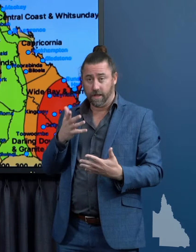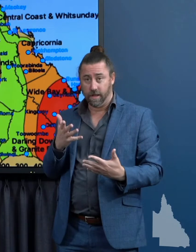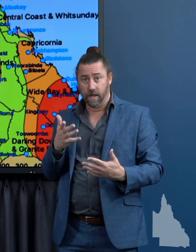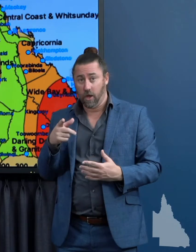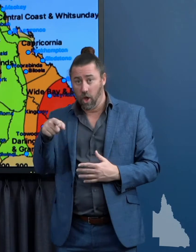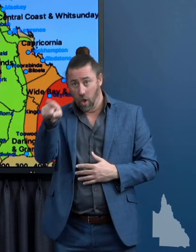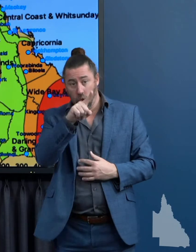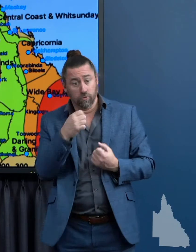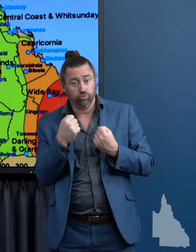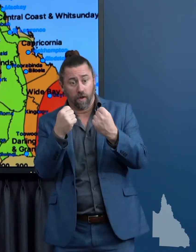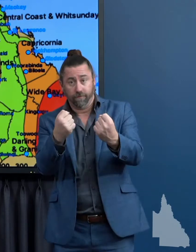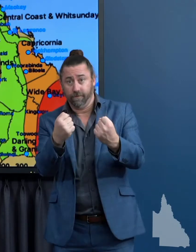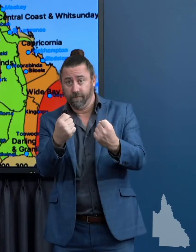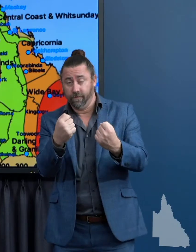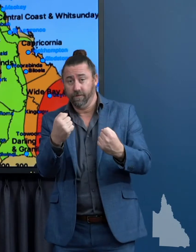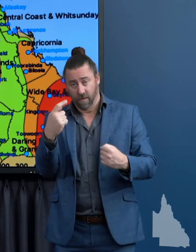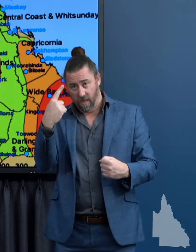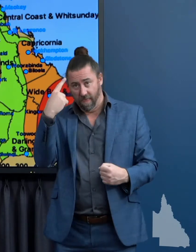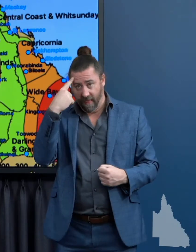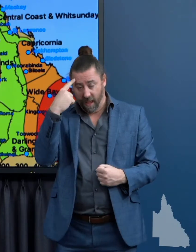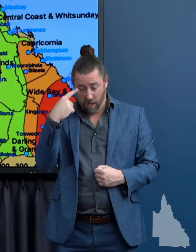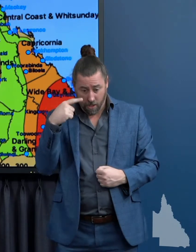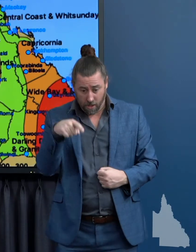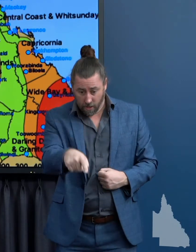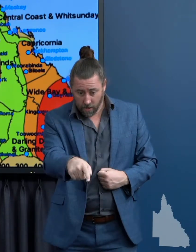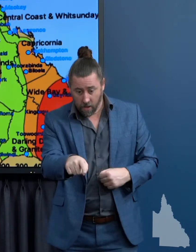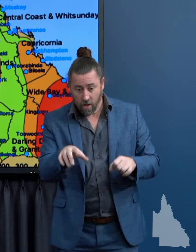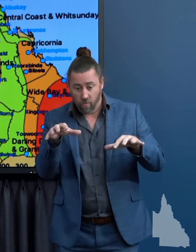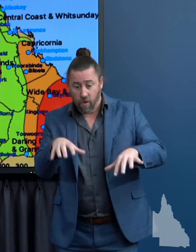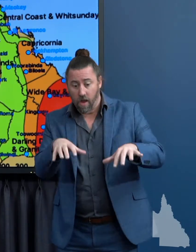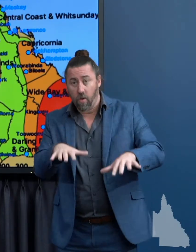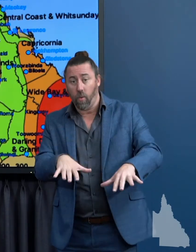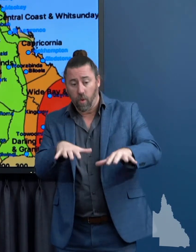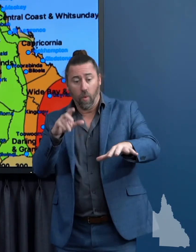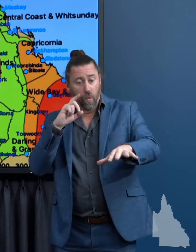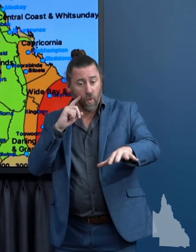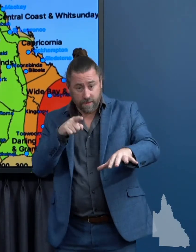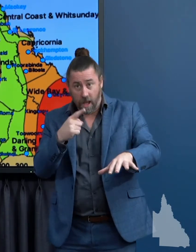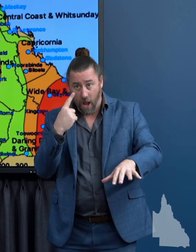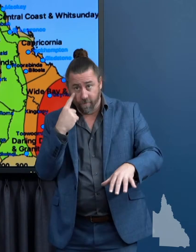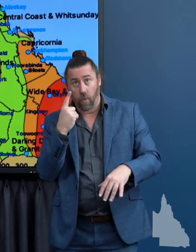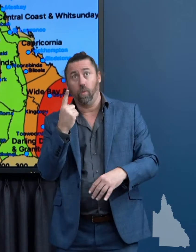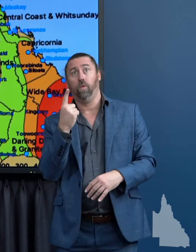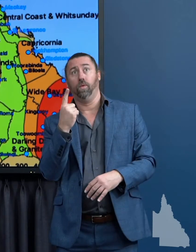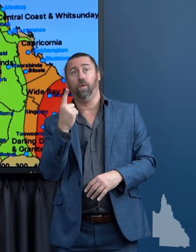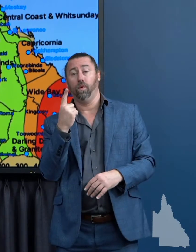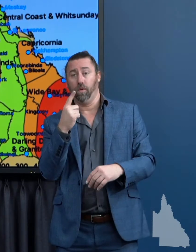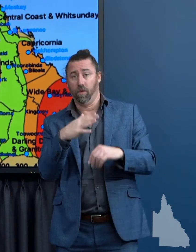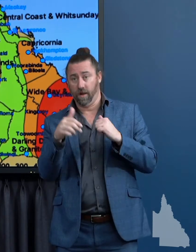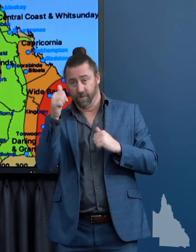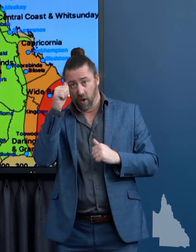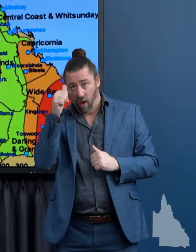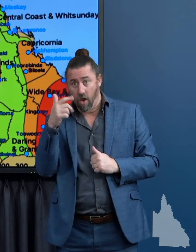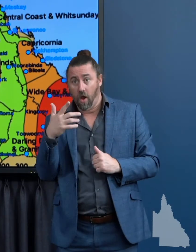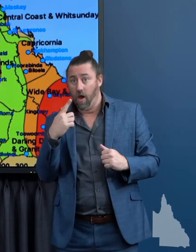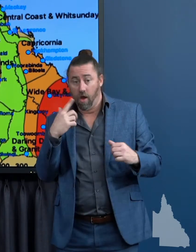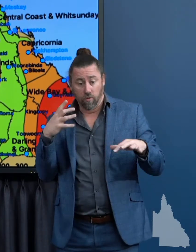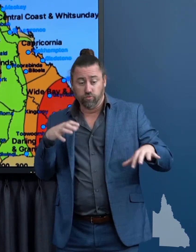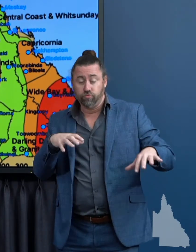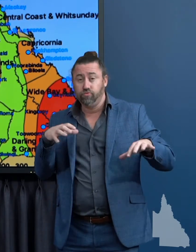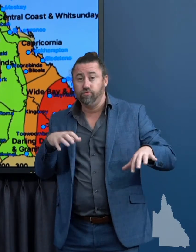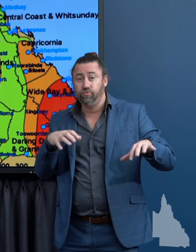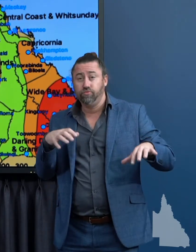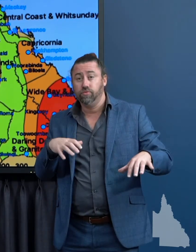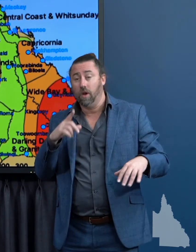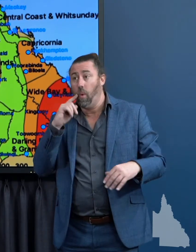not only do you need to look down for floodwaters and flash flooding, you need to look up because with the ground so saturated, any